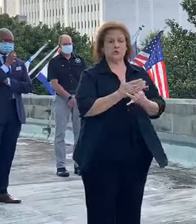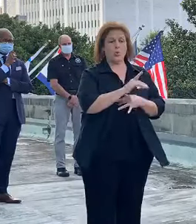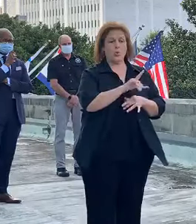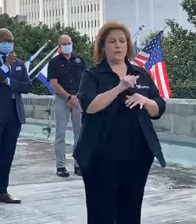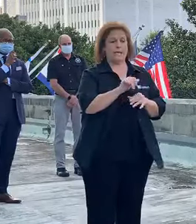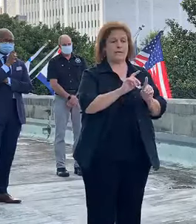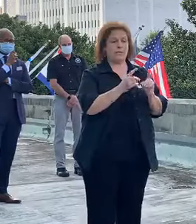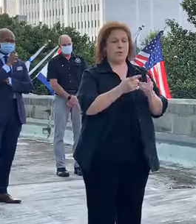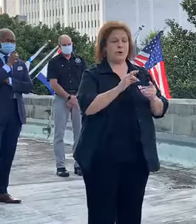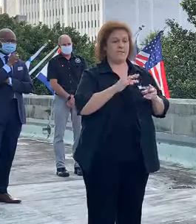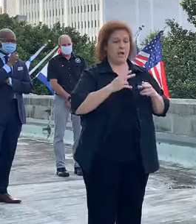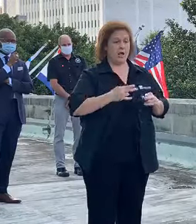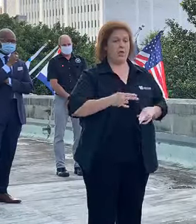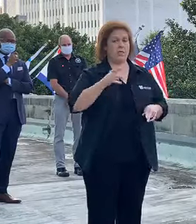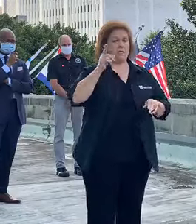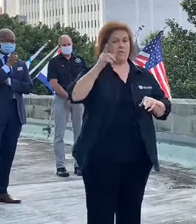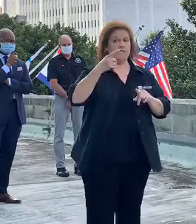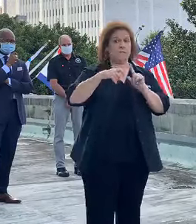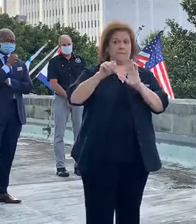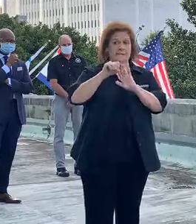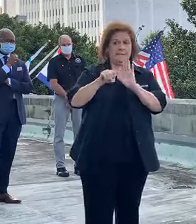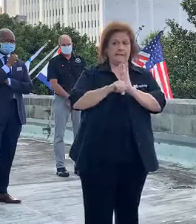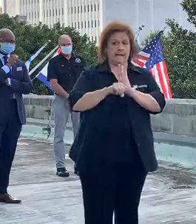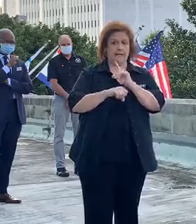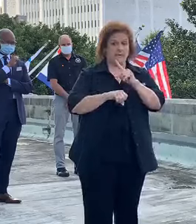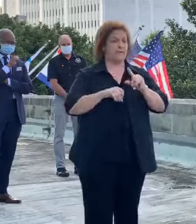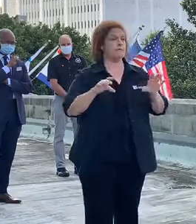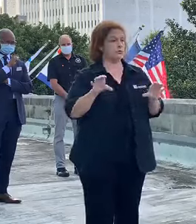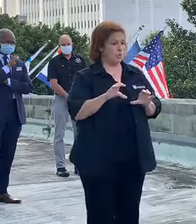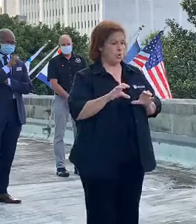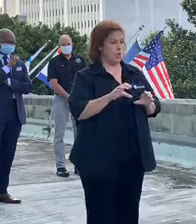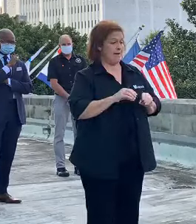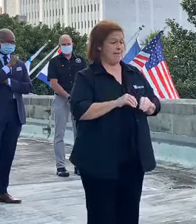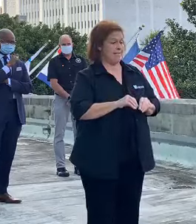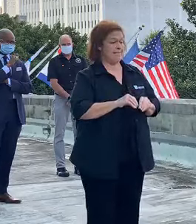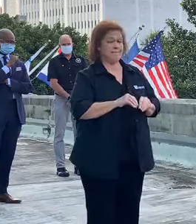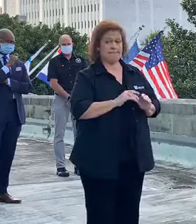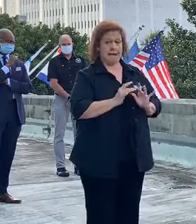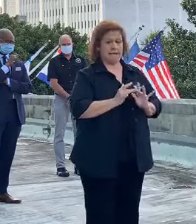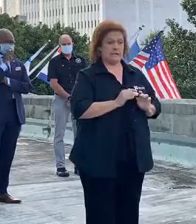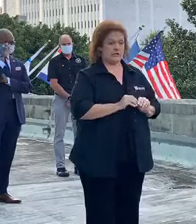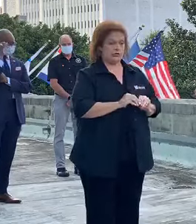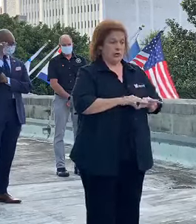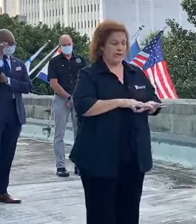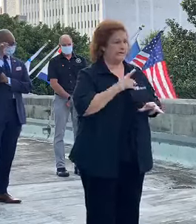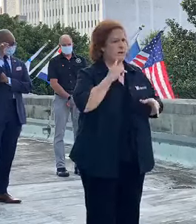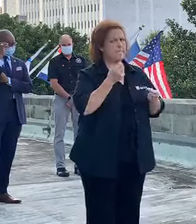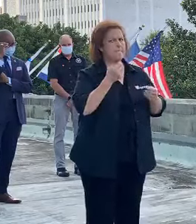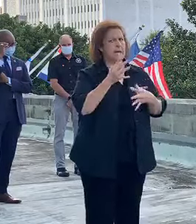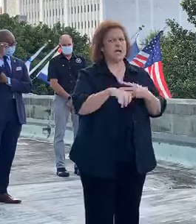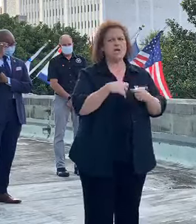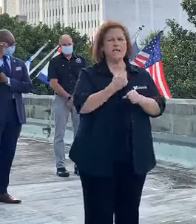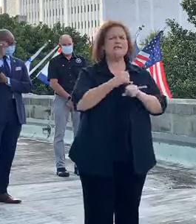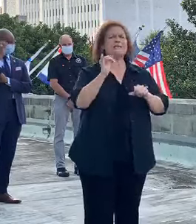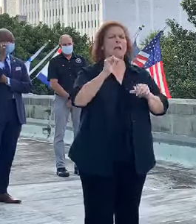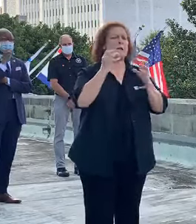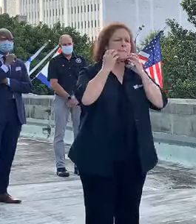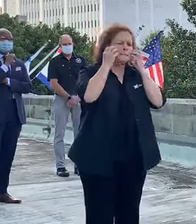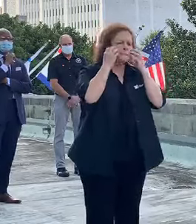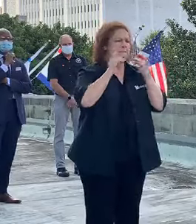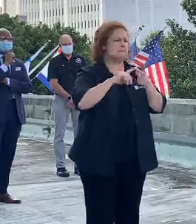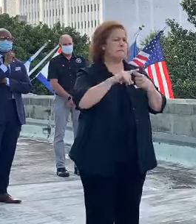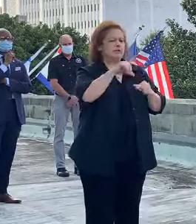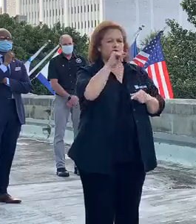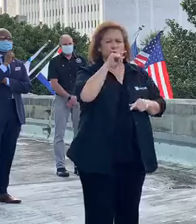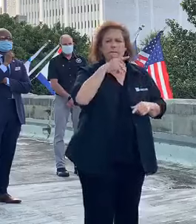Louisiana Department of Health at the state level, as they've been doing contact tracing on everything for years, right? Measles and chicken pox,